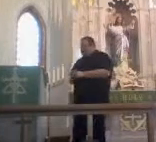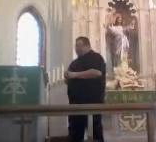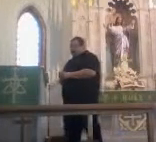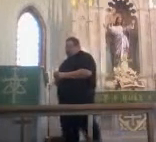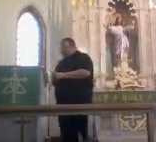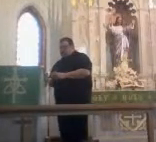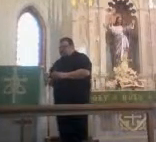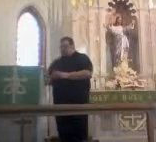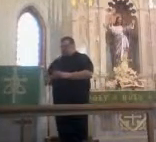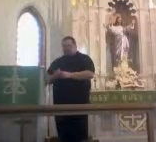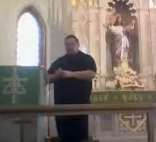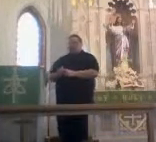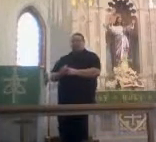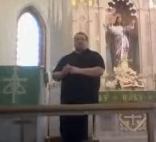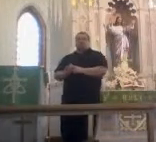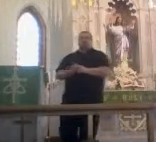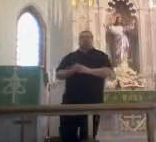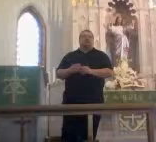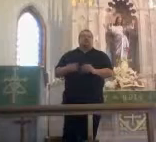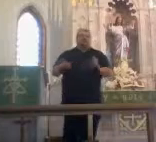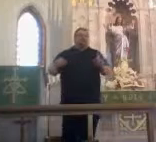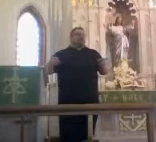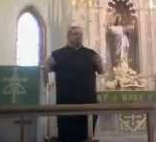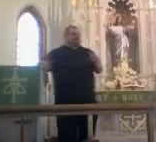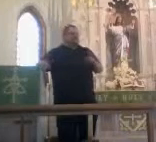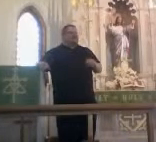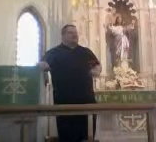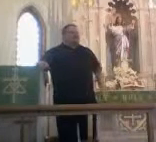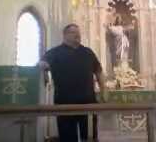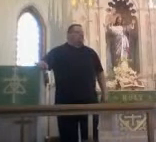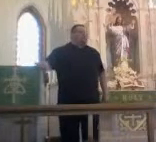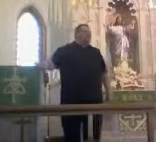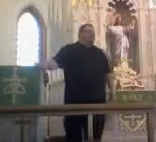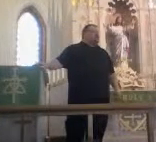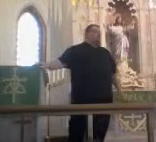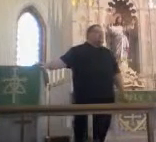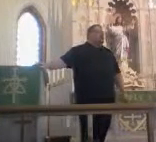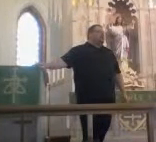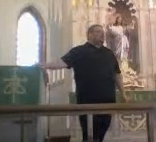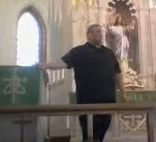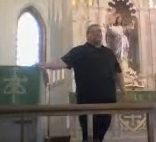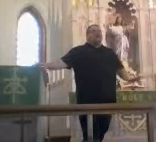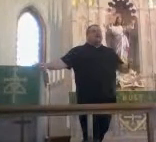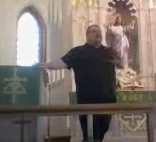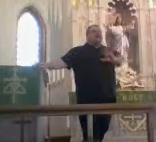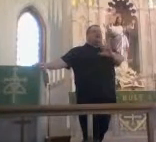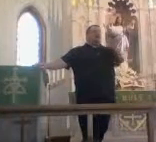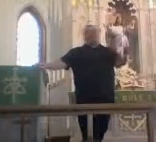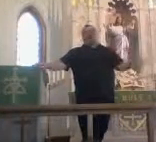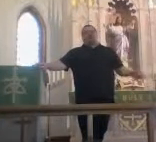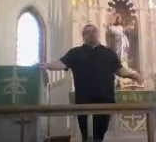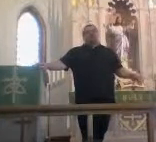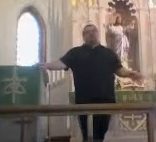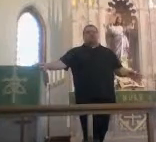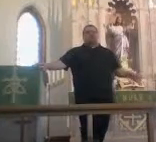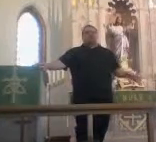Even Jesus had his fair share of worst days ever, even his fair share of bad days. And I'm not actually talking about his